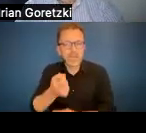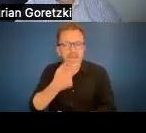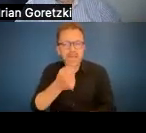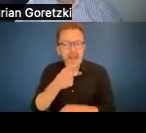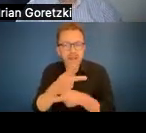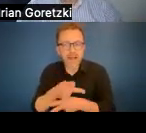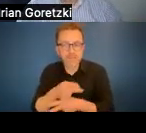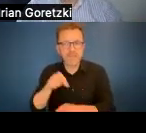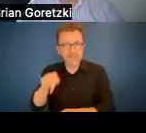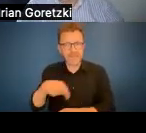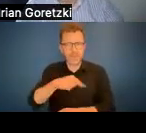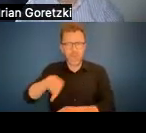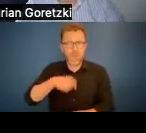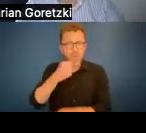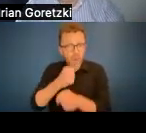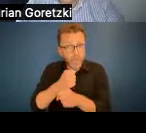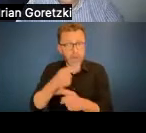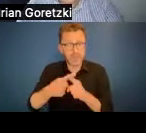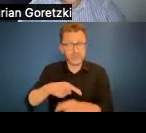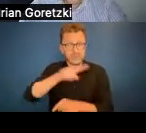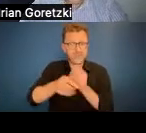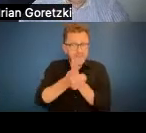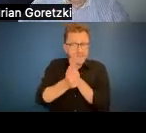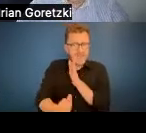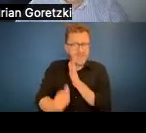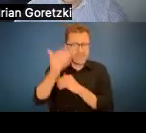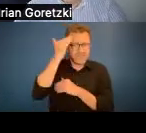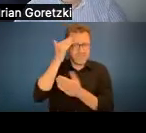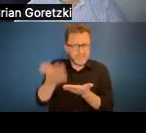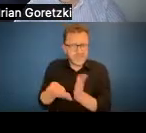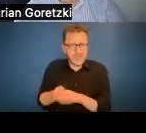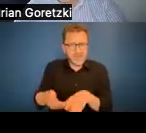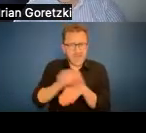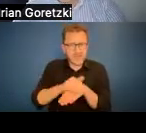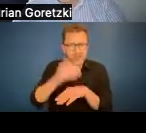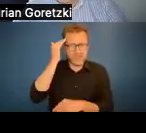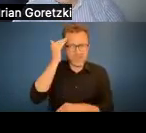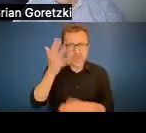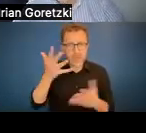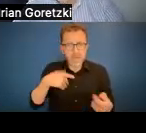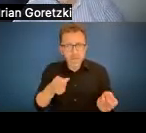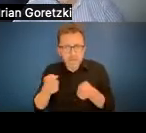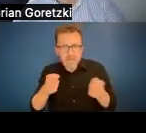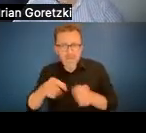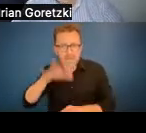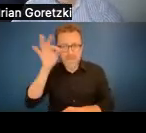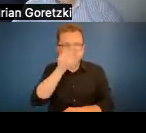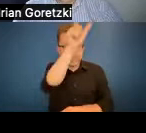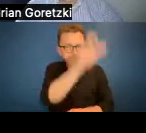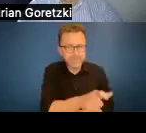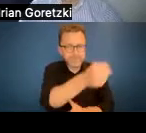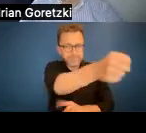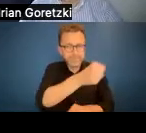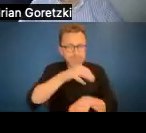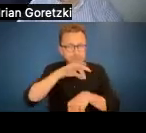Nevertheless, we succeed. Another thing is legal support and the legal situation of Ukrainians